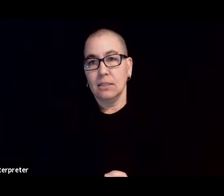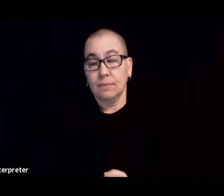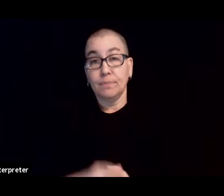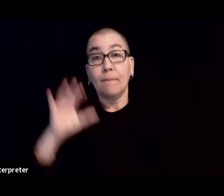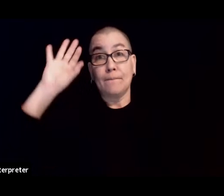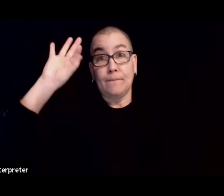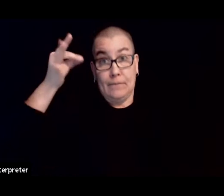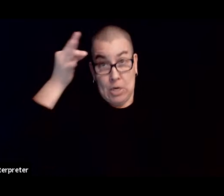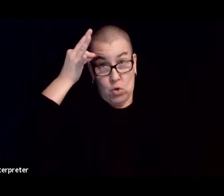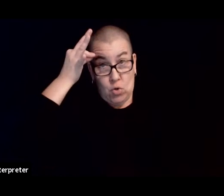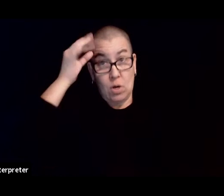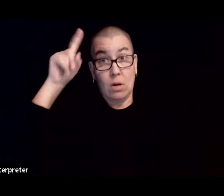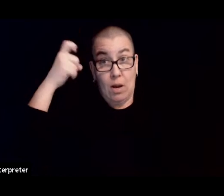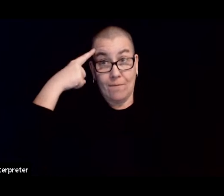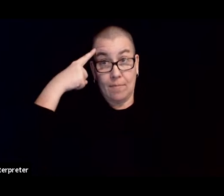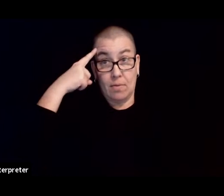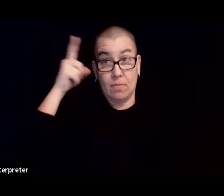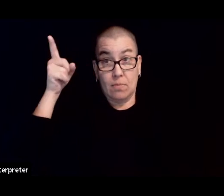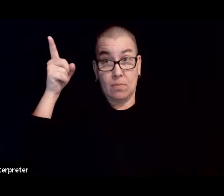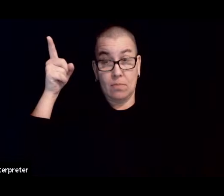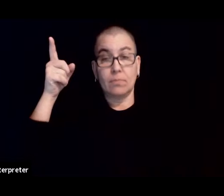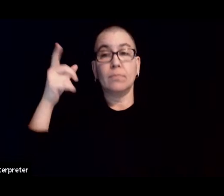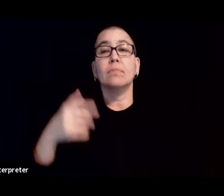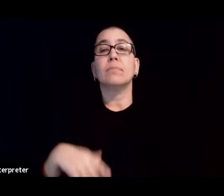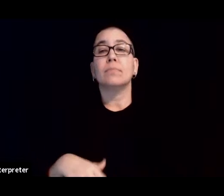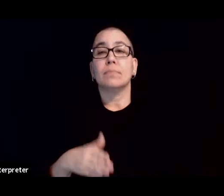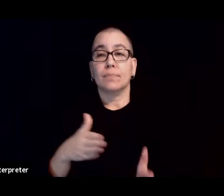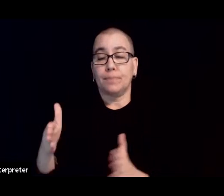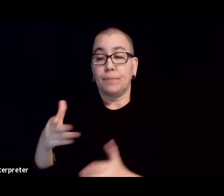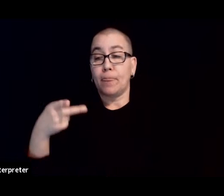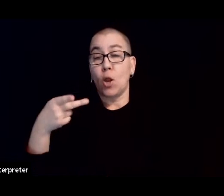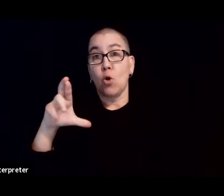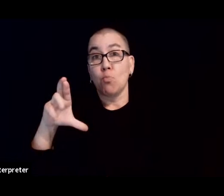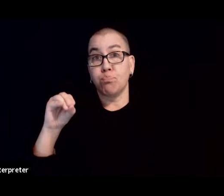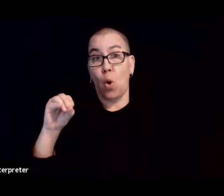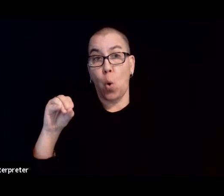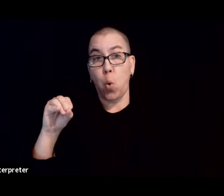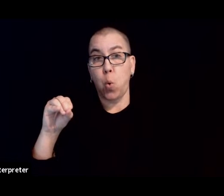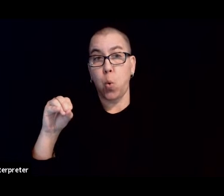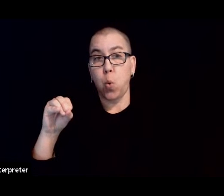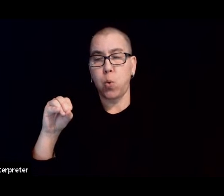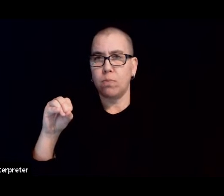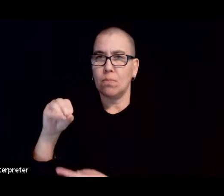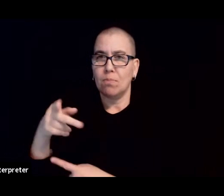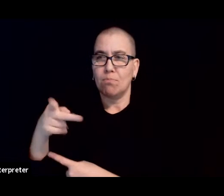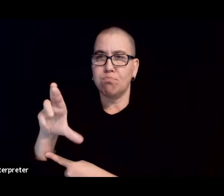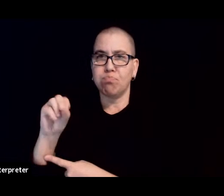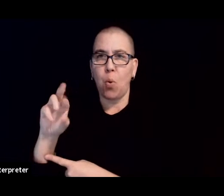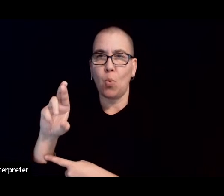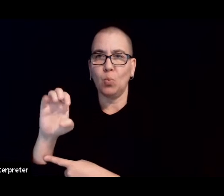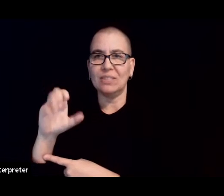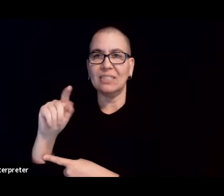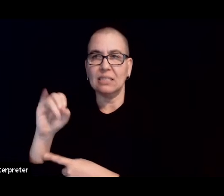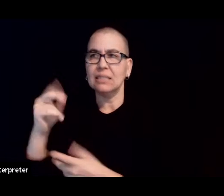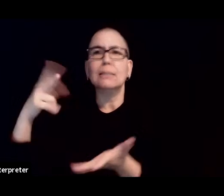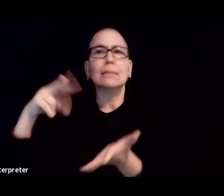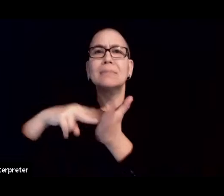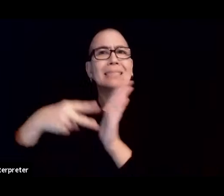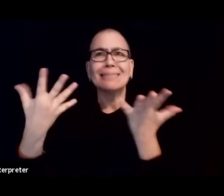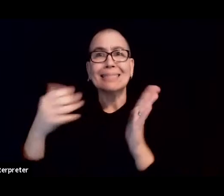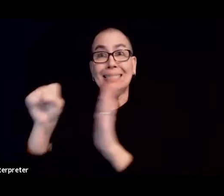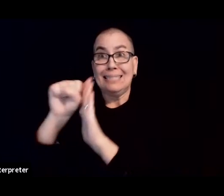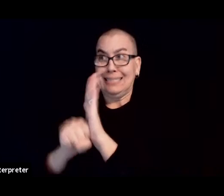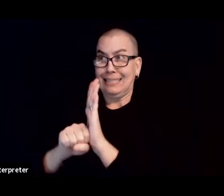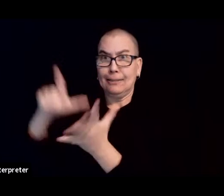rata allocation to states, but it is not purely pro rata. They ensure that every state receives something. If they were just doing a